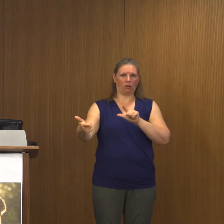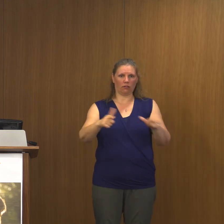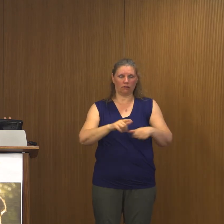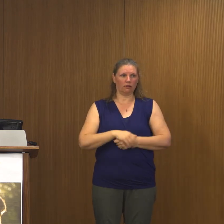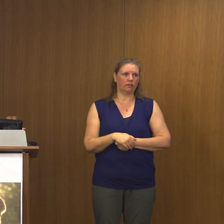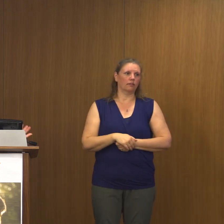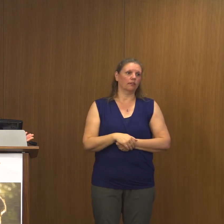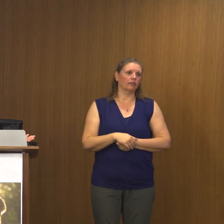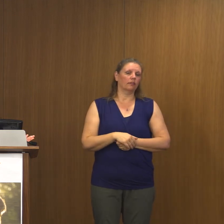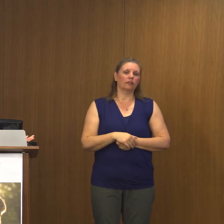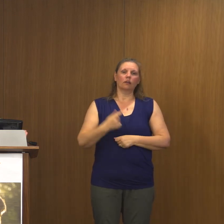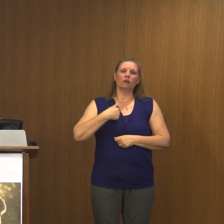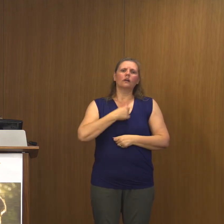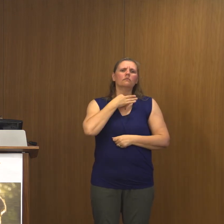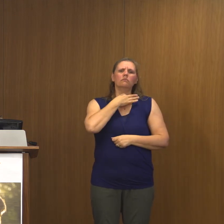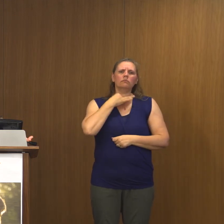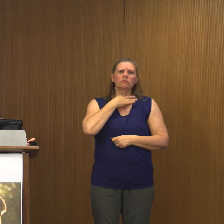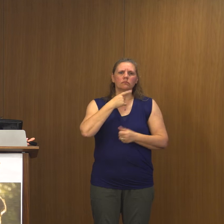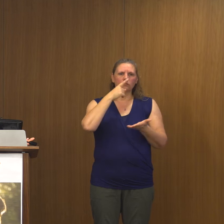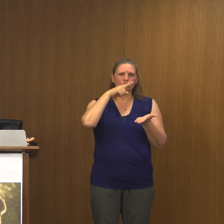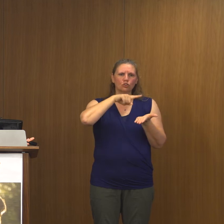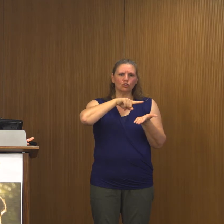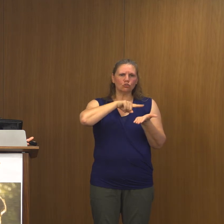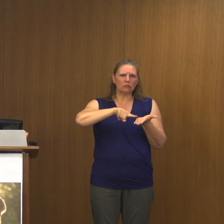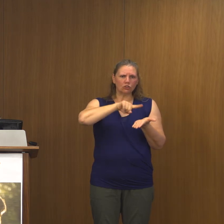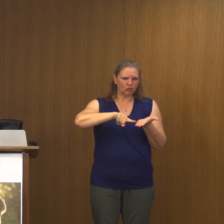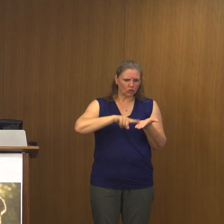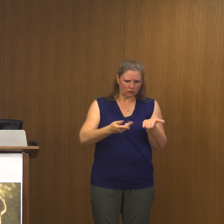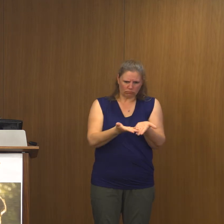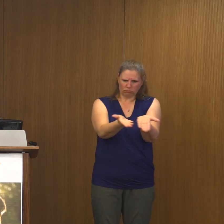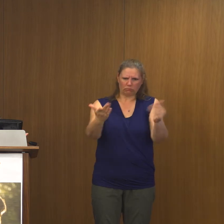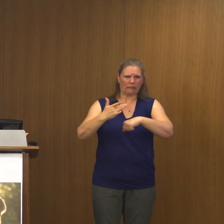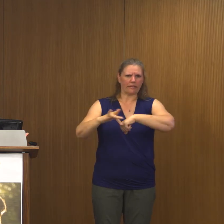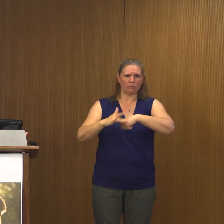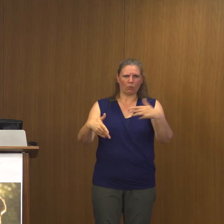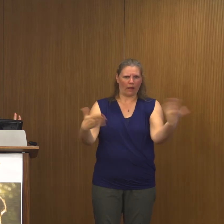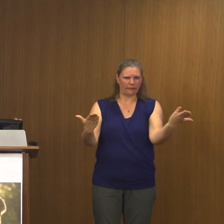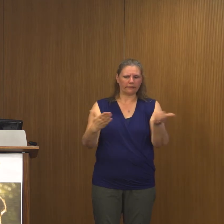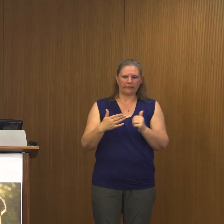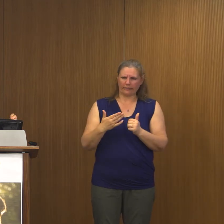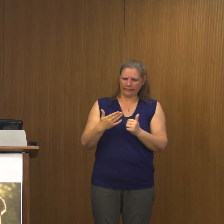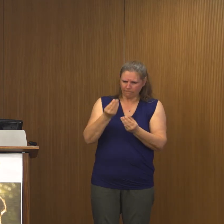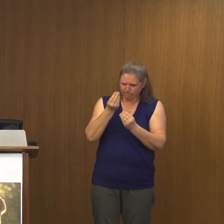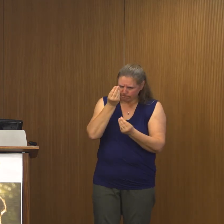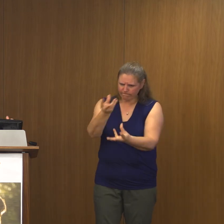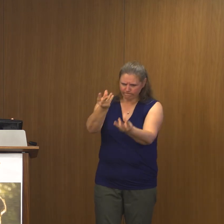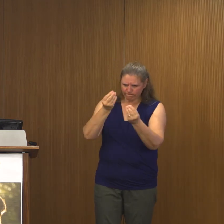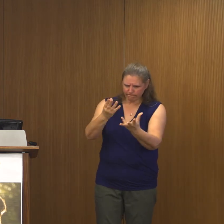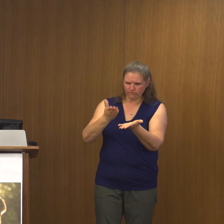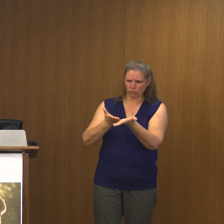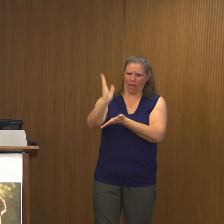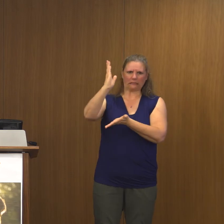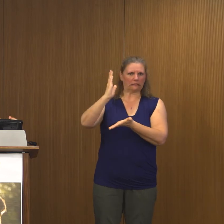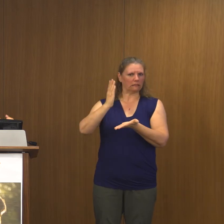find what is the research out there in rights-based approaches. So how can we promote rights and test and say, as we like